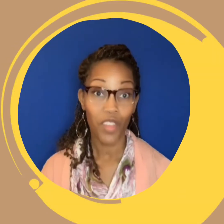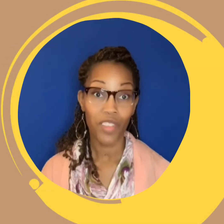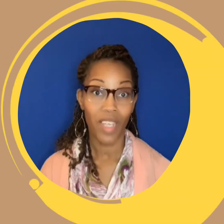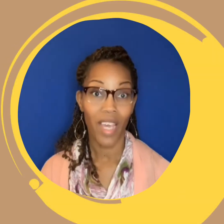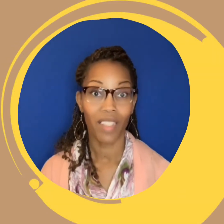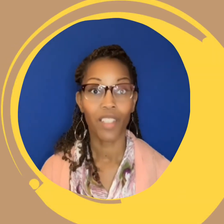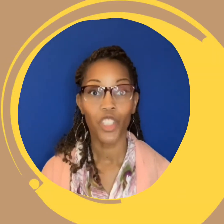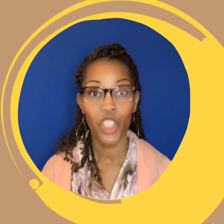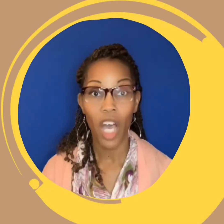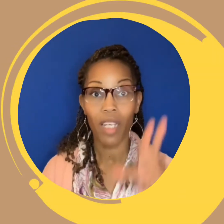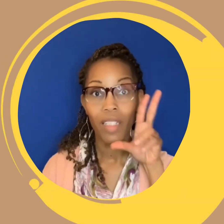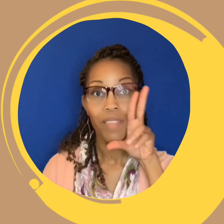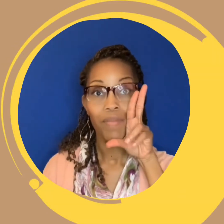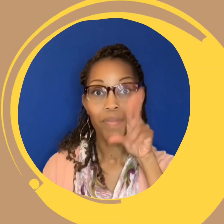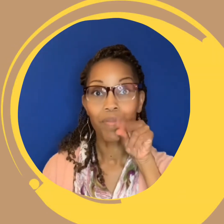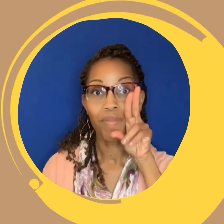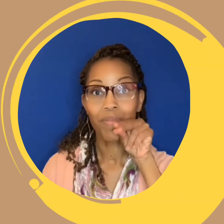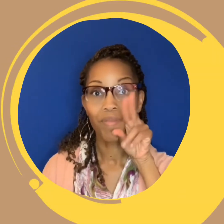Another sign, duck.